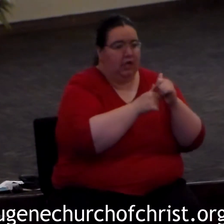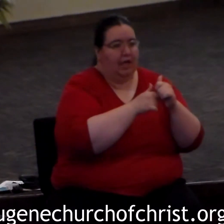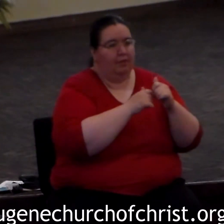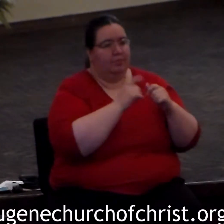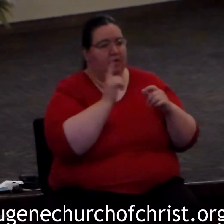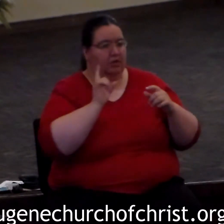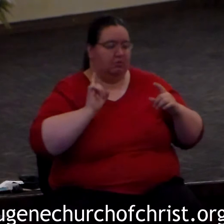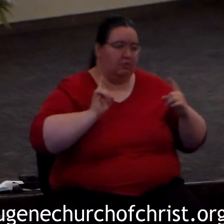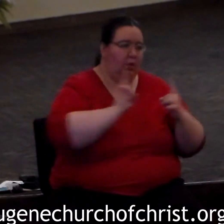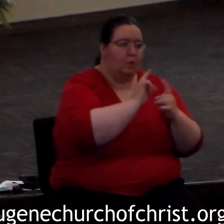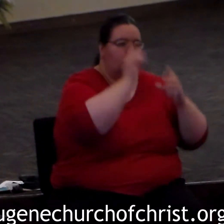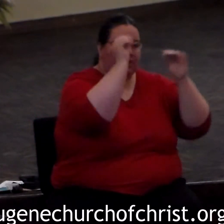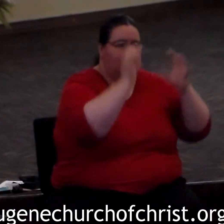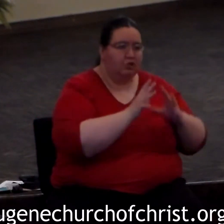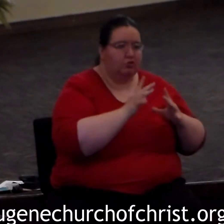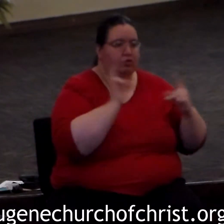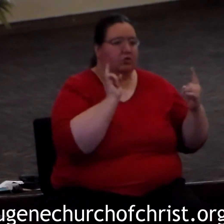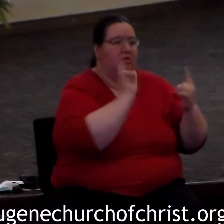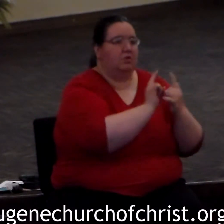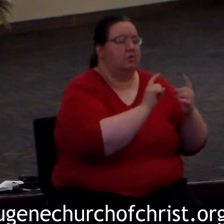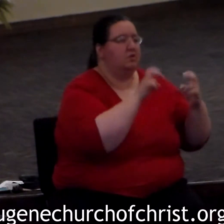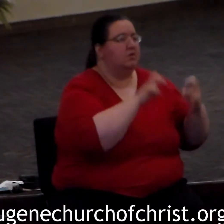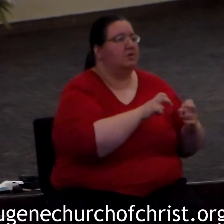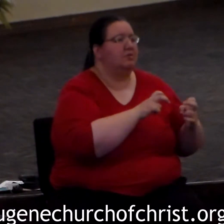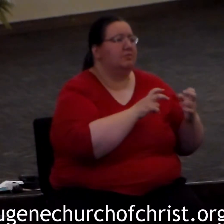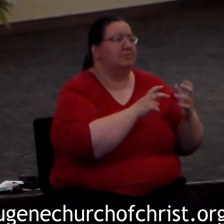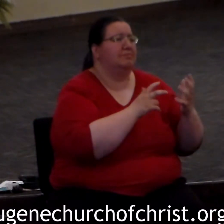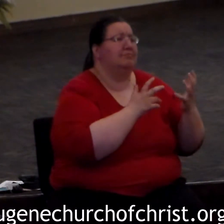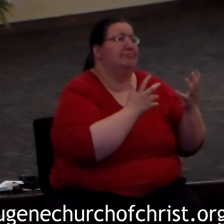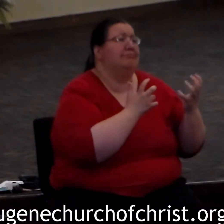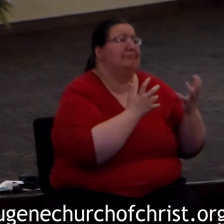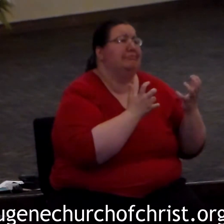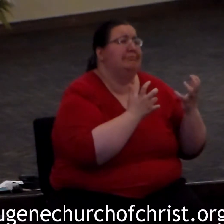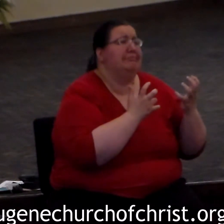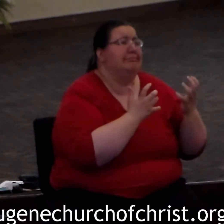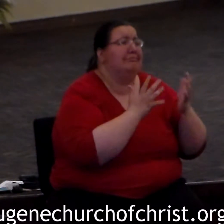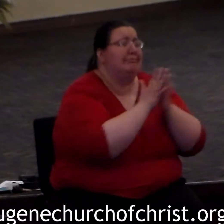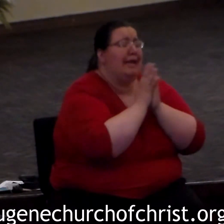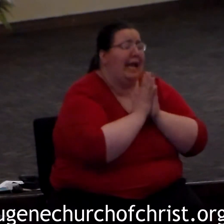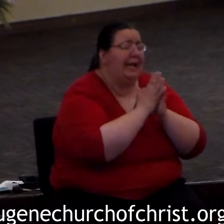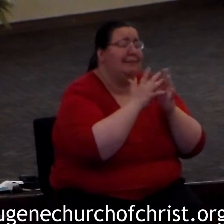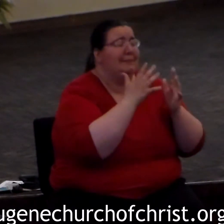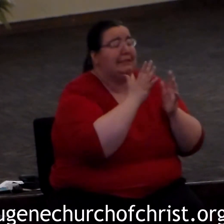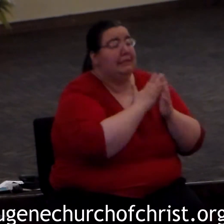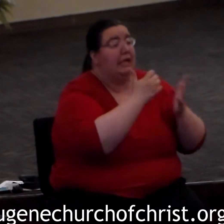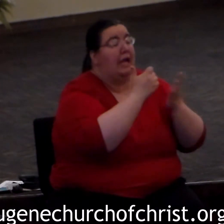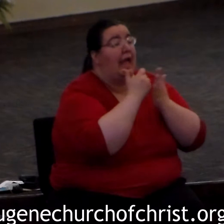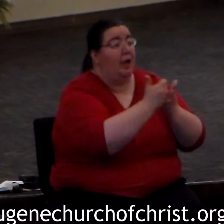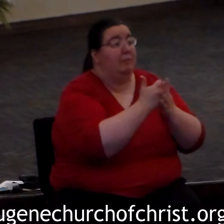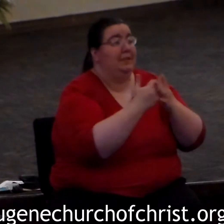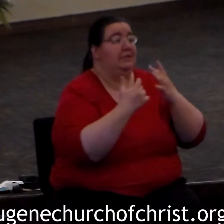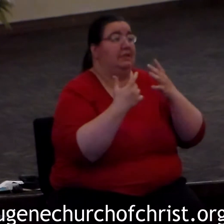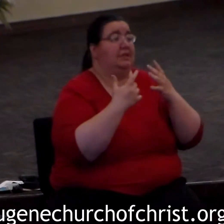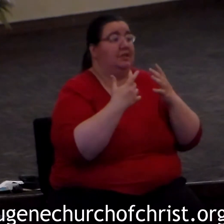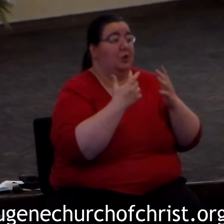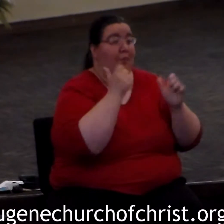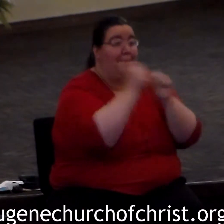down, and they beg. They beg to get through that class somehow. They beg for extra credit. They beg